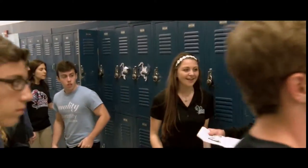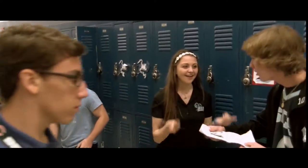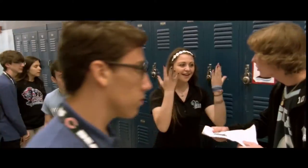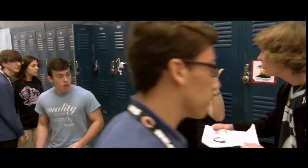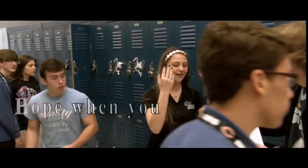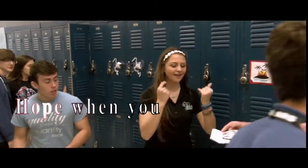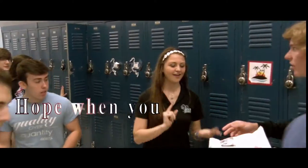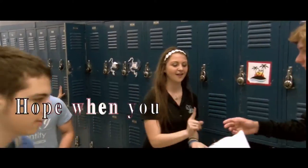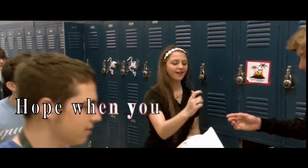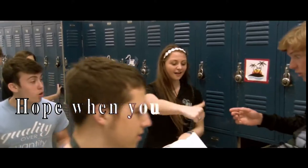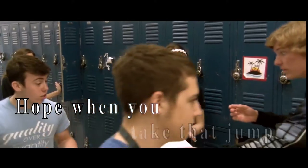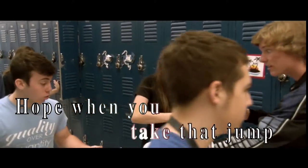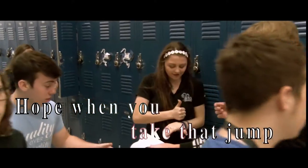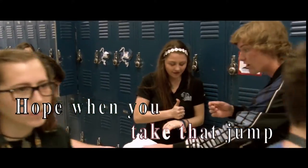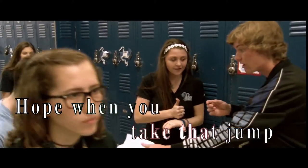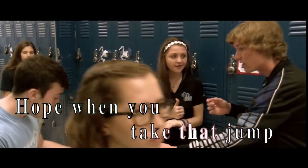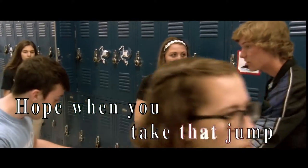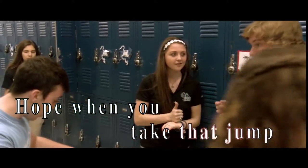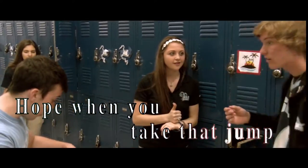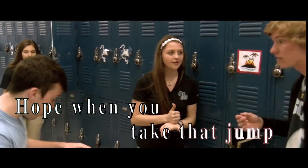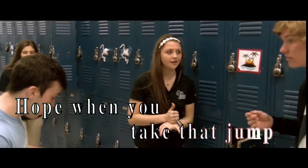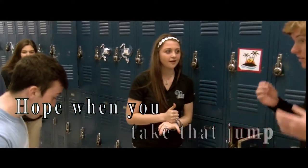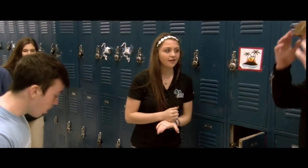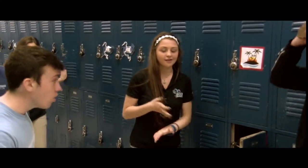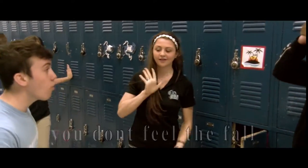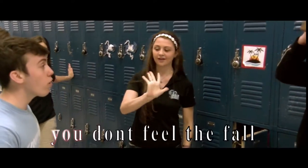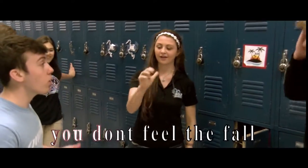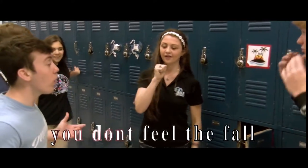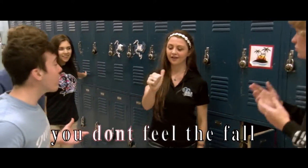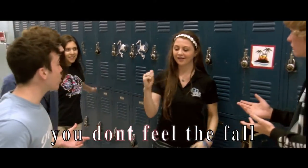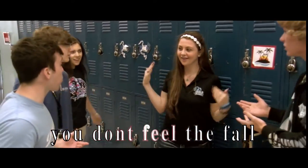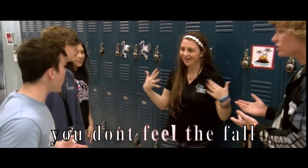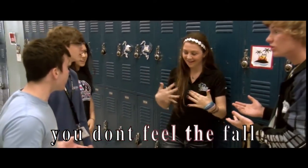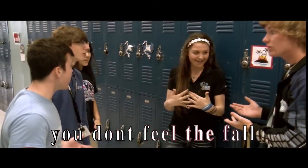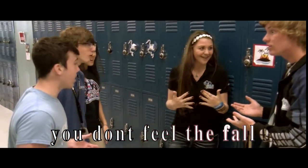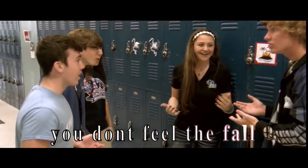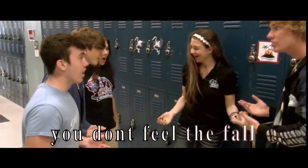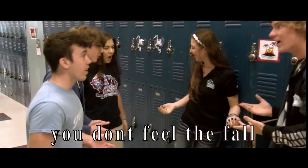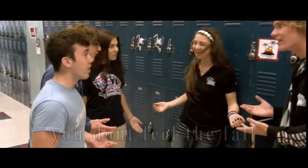Hope when you take that jump You don't feel the fall